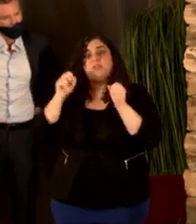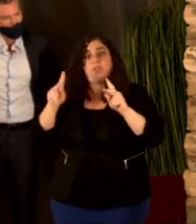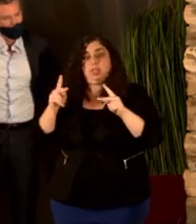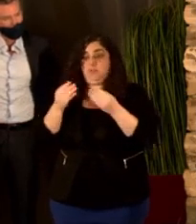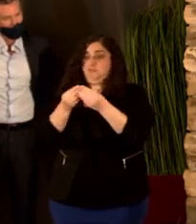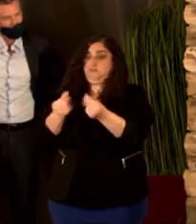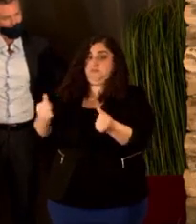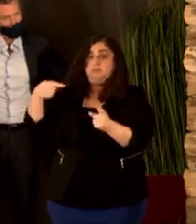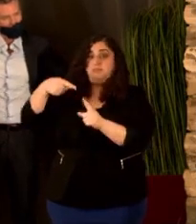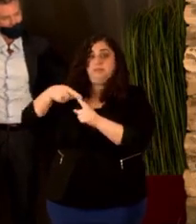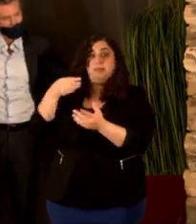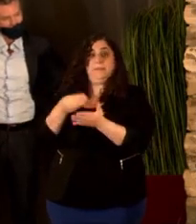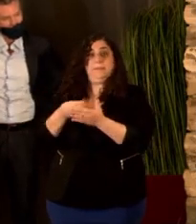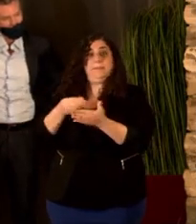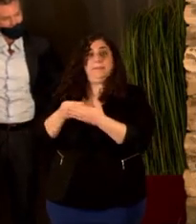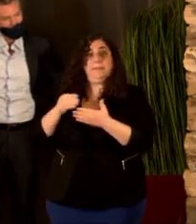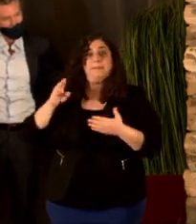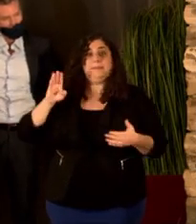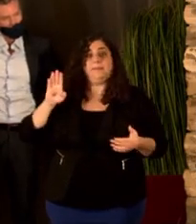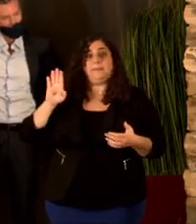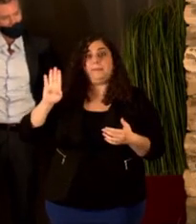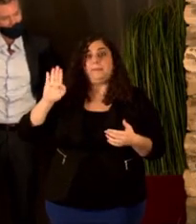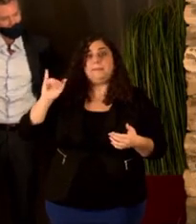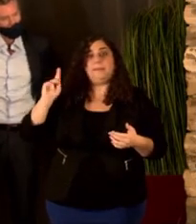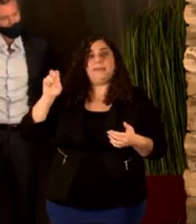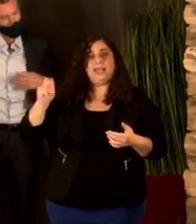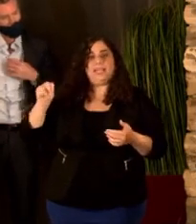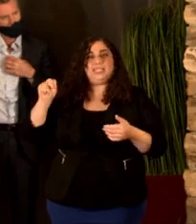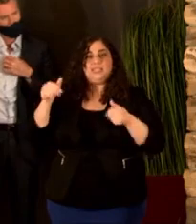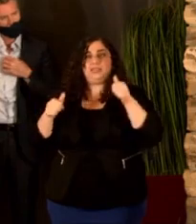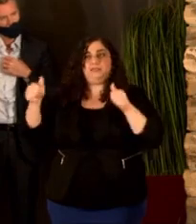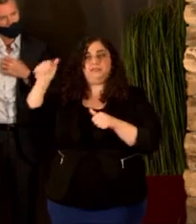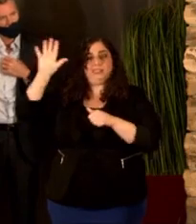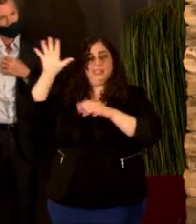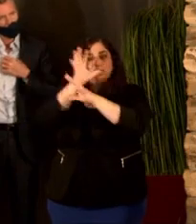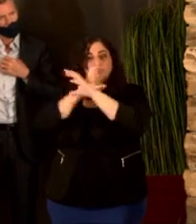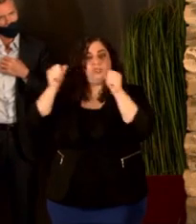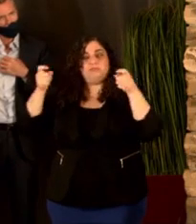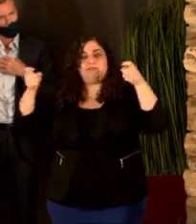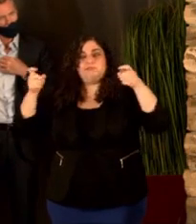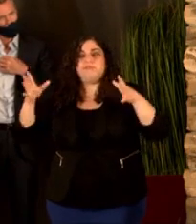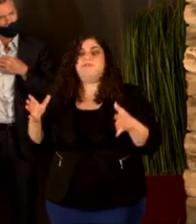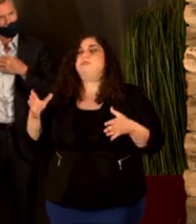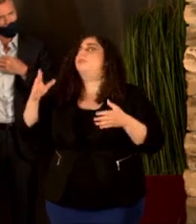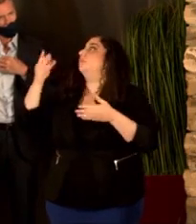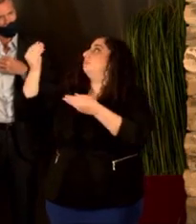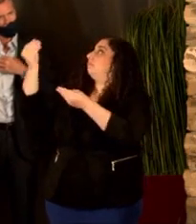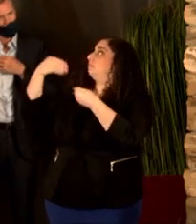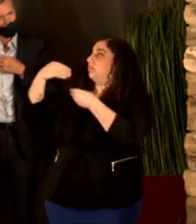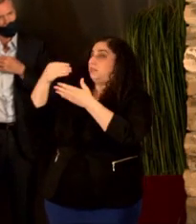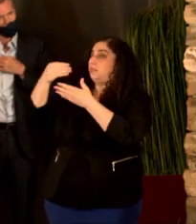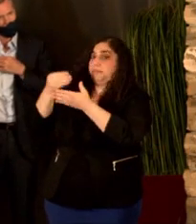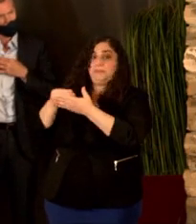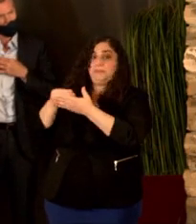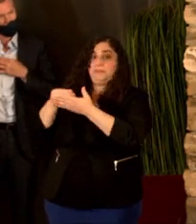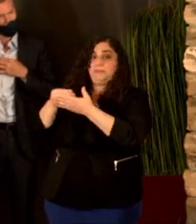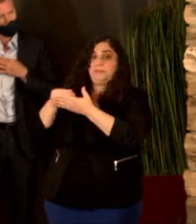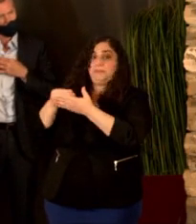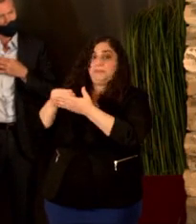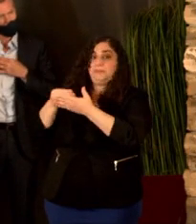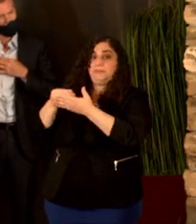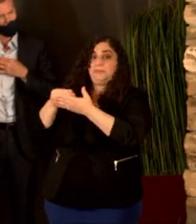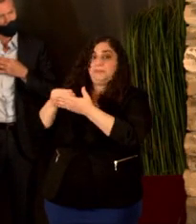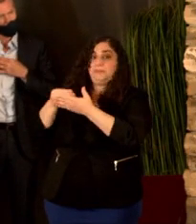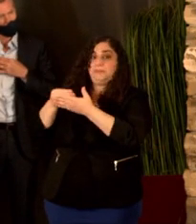administration to plus up our services, doing more shelter beds, more services, more rapid rehousing, more employment opportunities